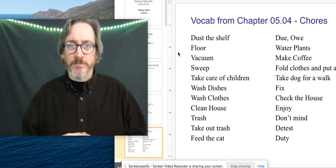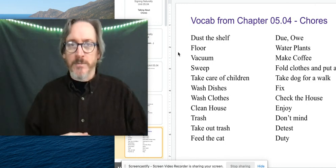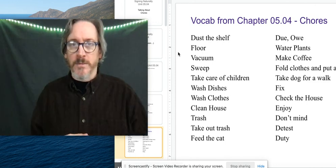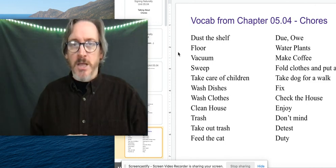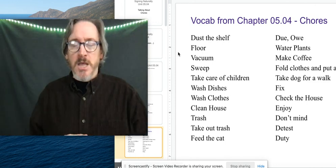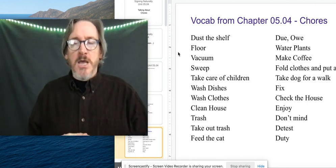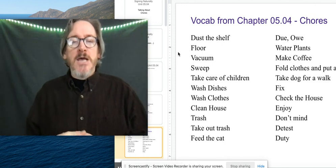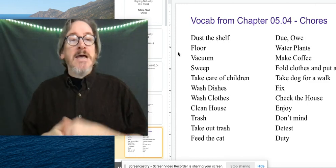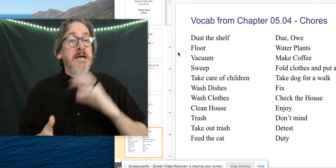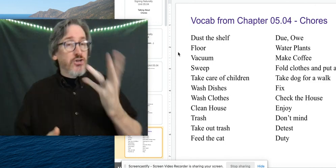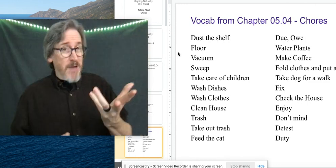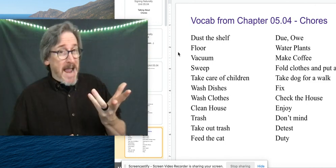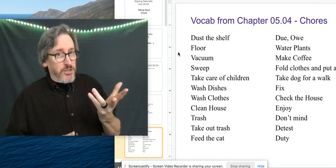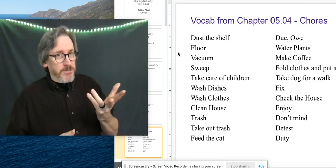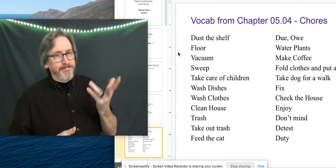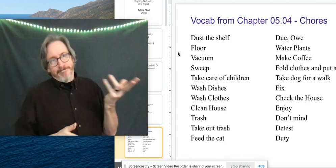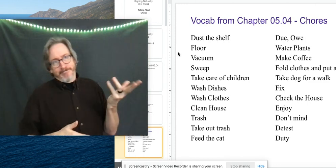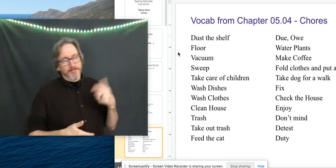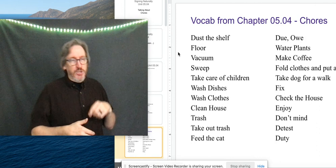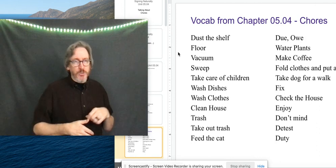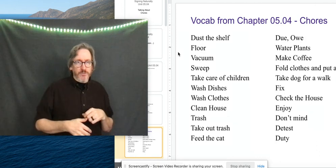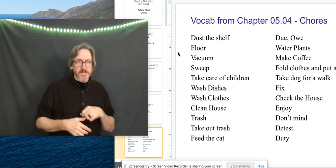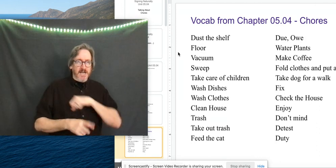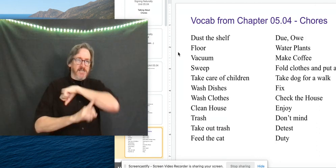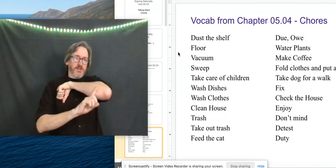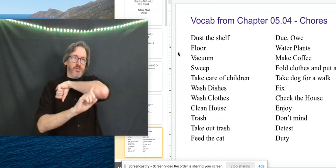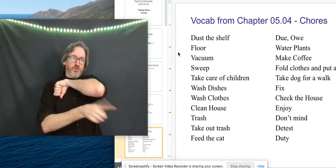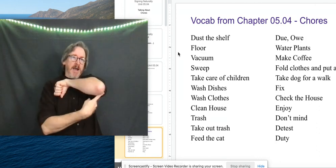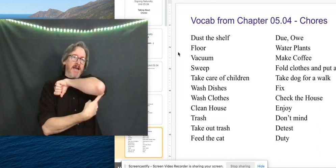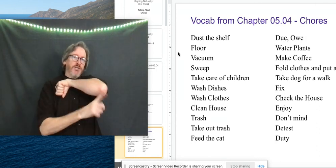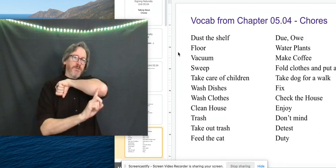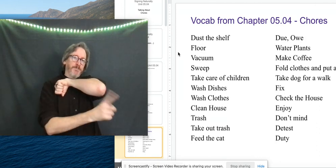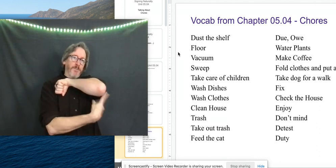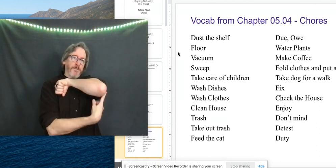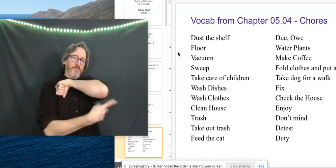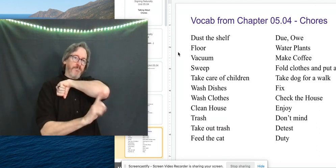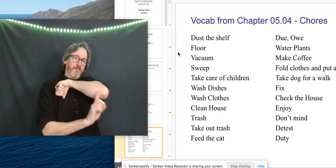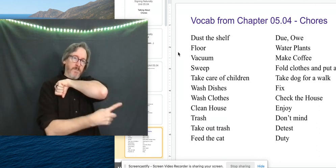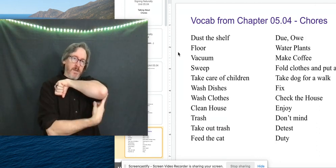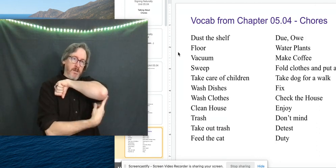agitator. Trash. 2 different signs. There's trash